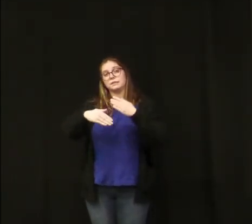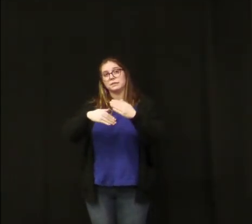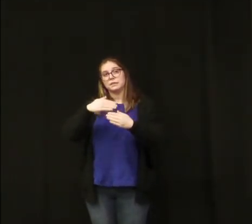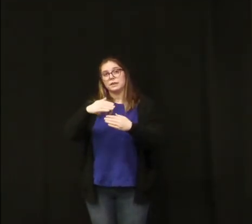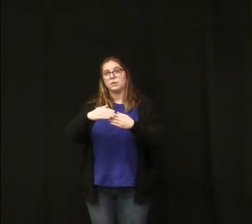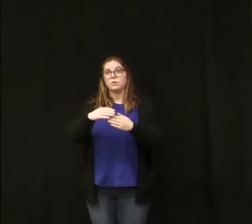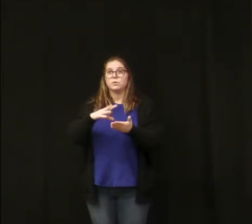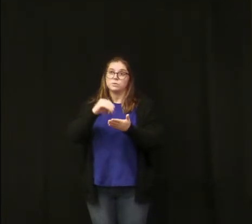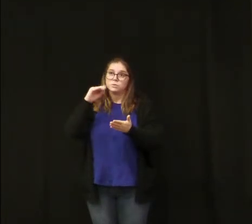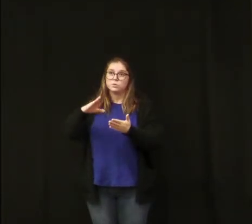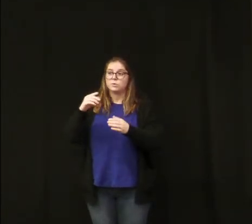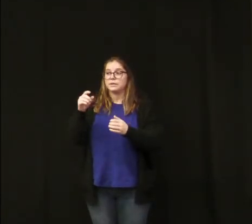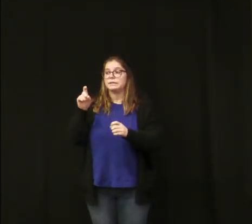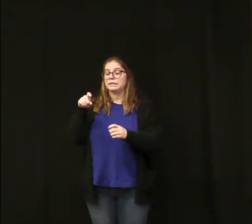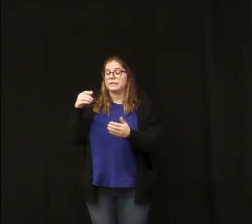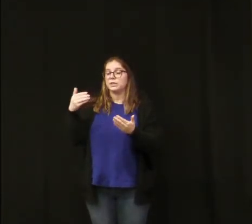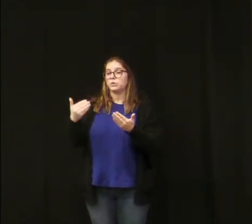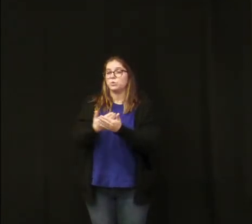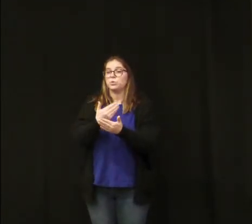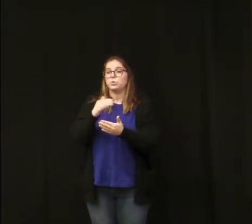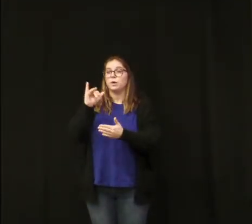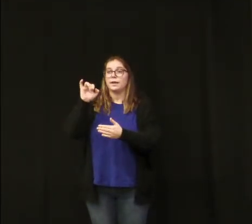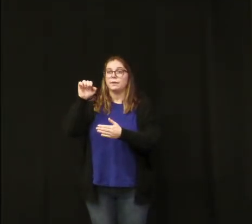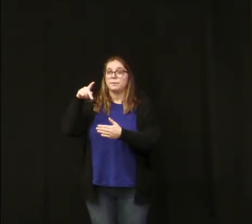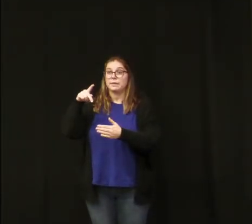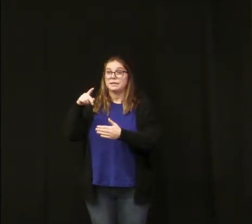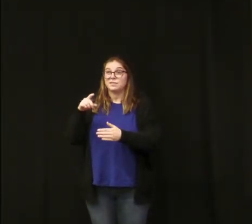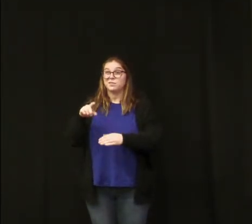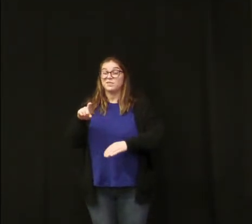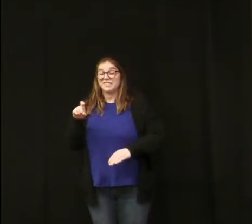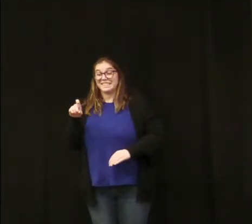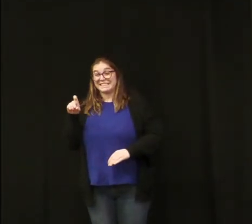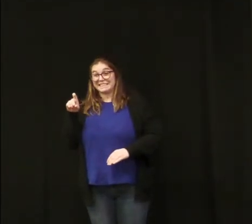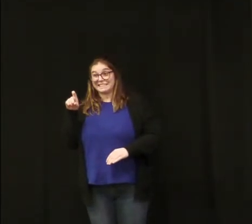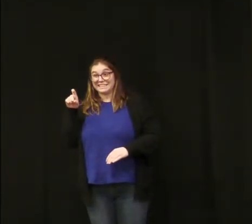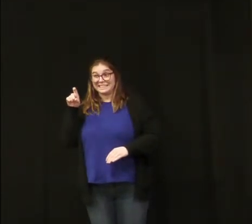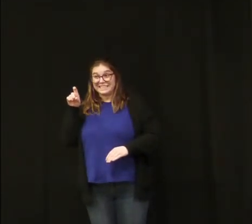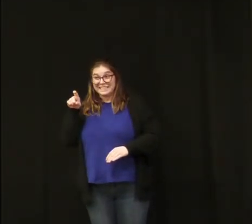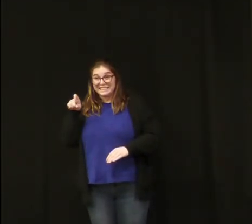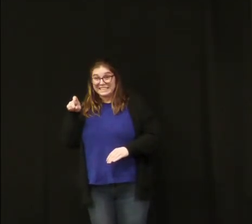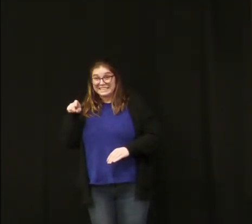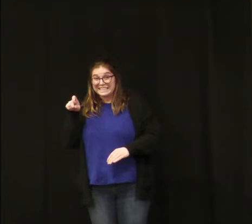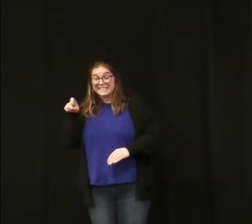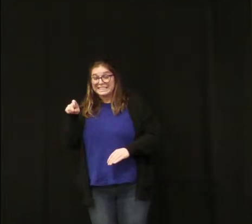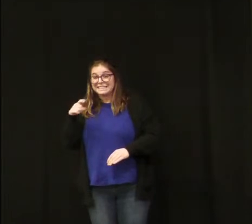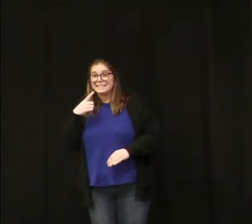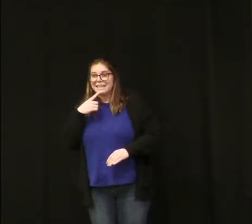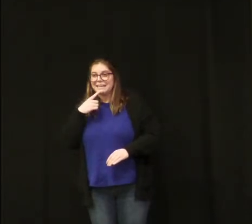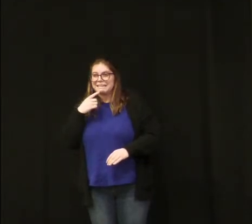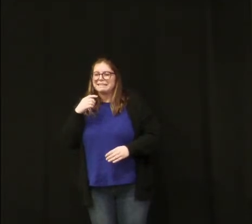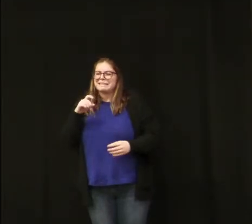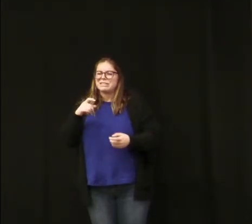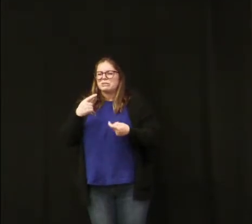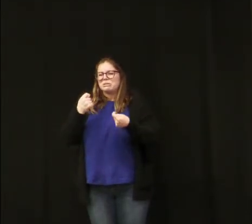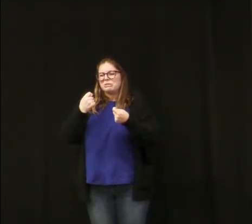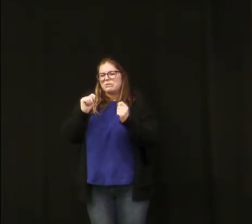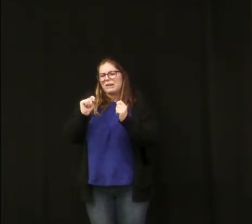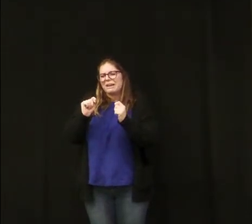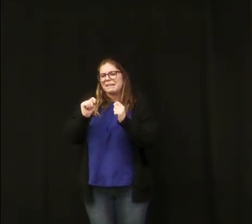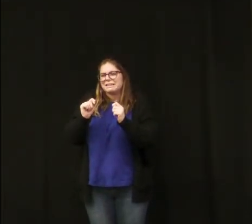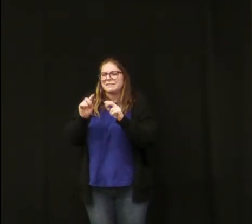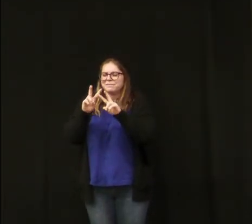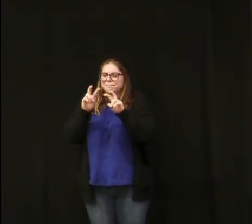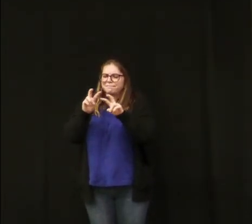one. Is it necessary to say, hey, we're starting to figure out where they're at, or it could be a brand new kiddo that come in and do